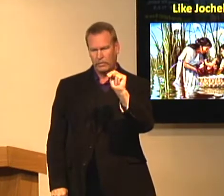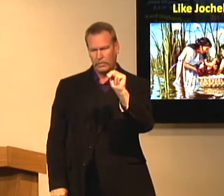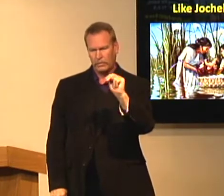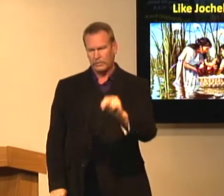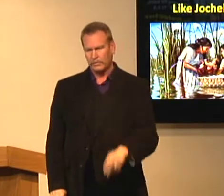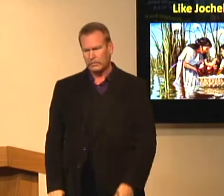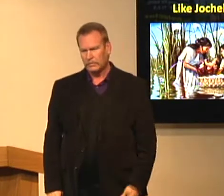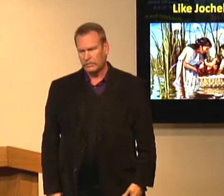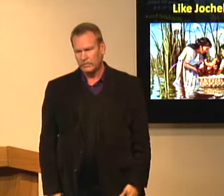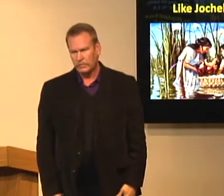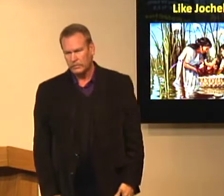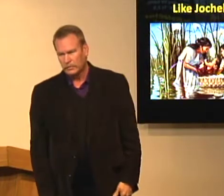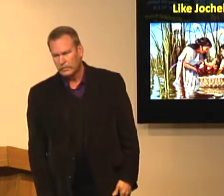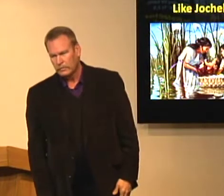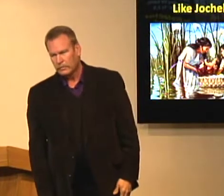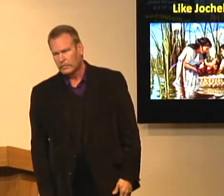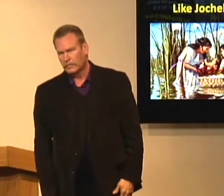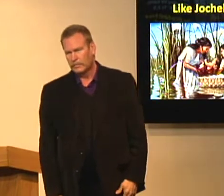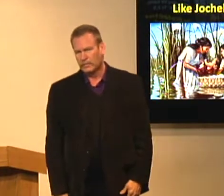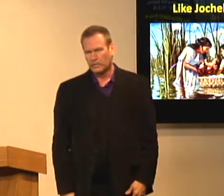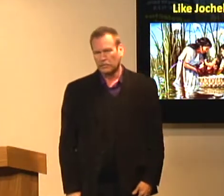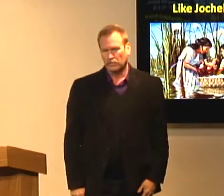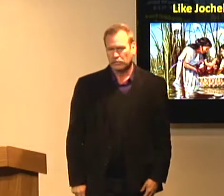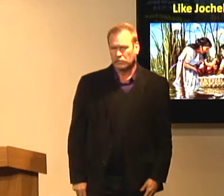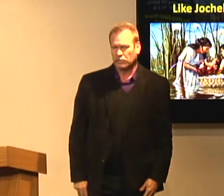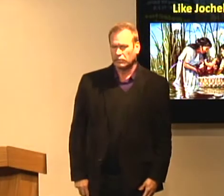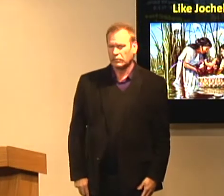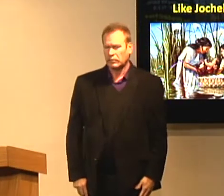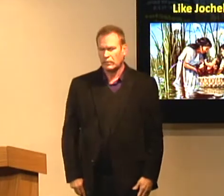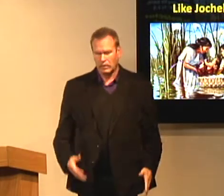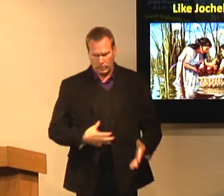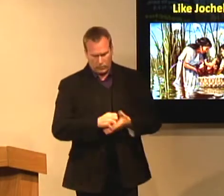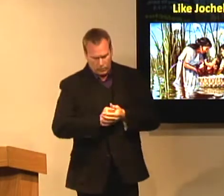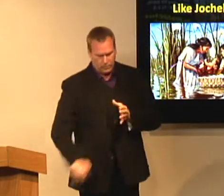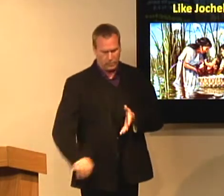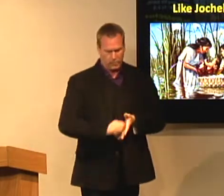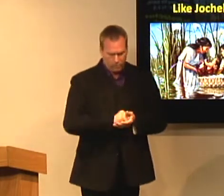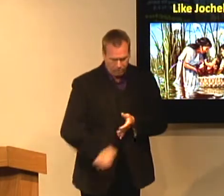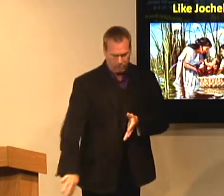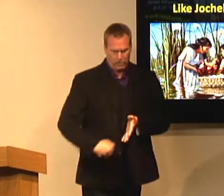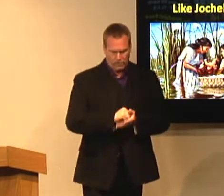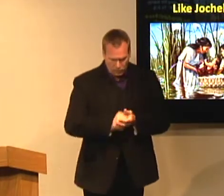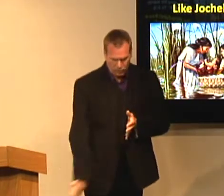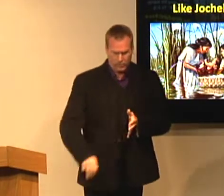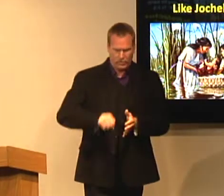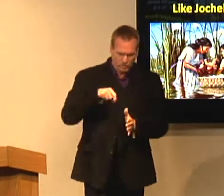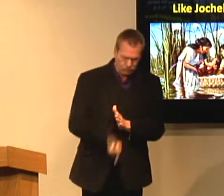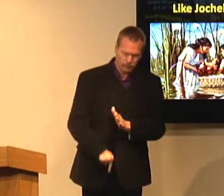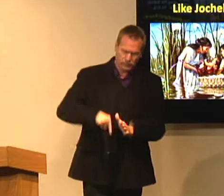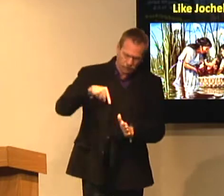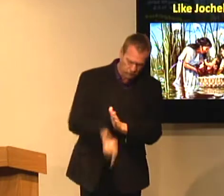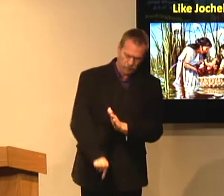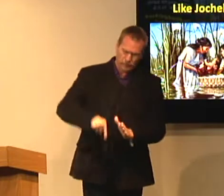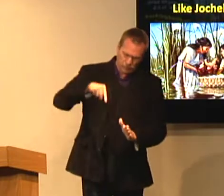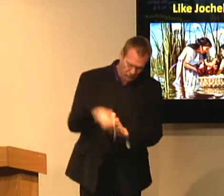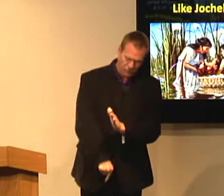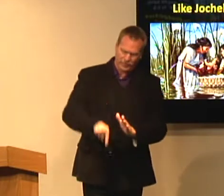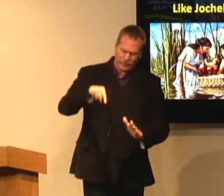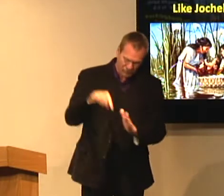we see women committing abortion often in our society. We see children not being protected. Instead, we see them